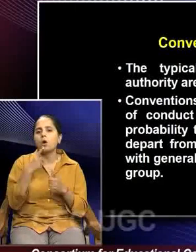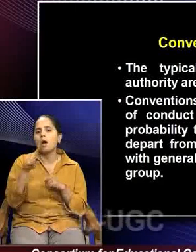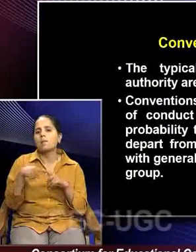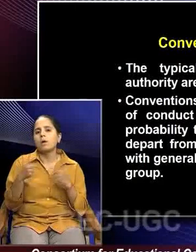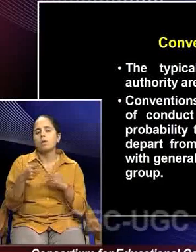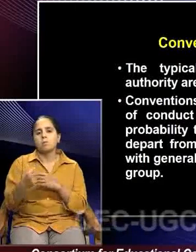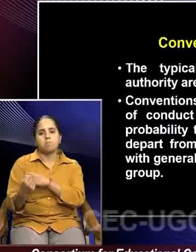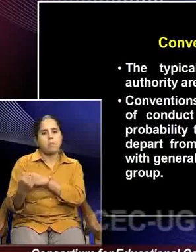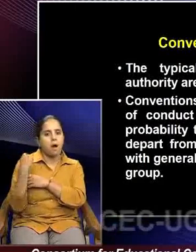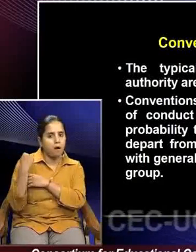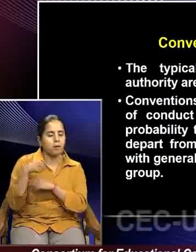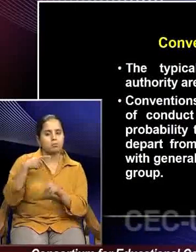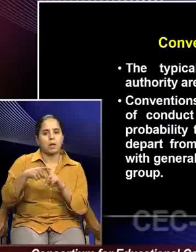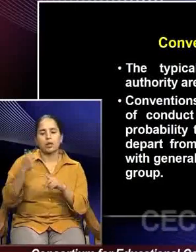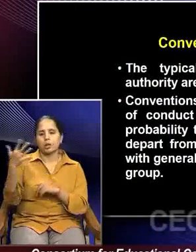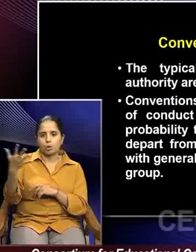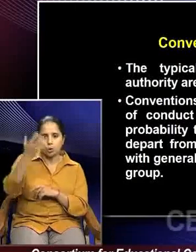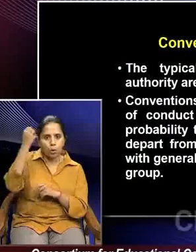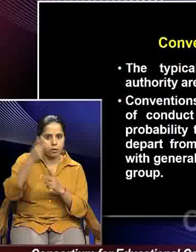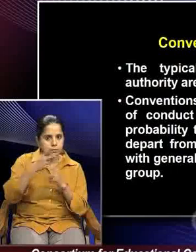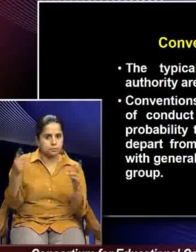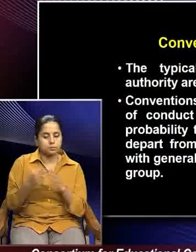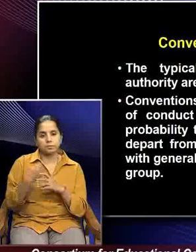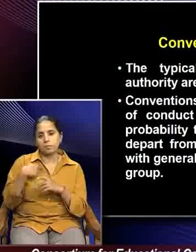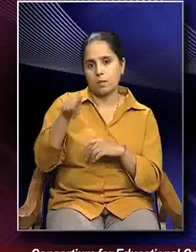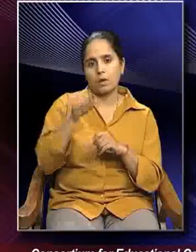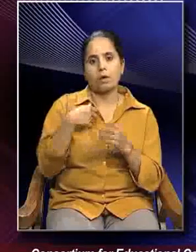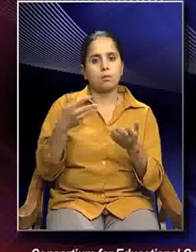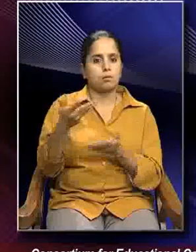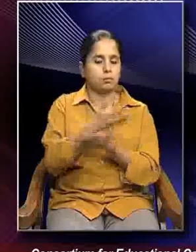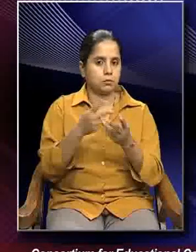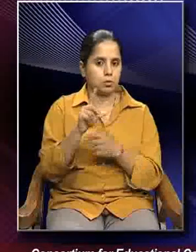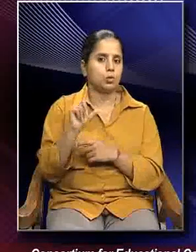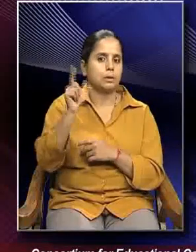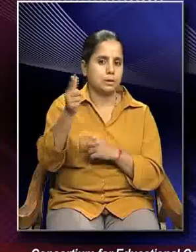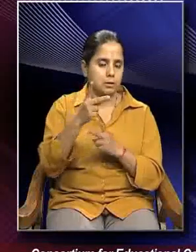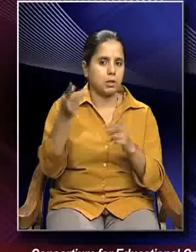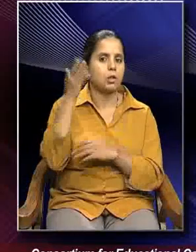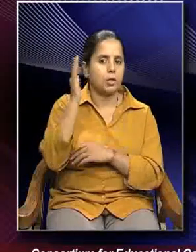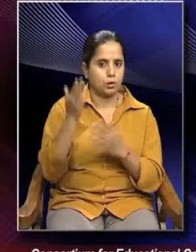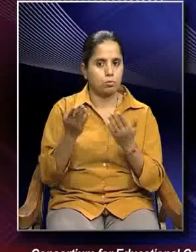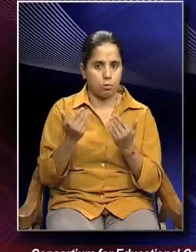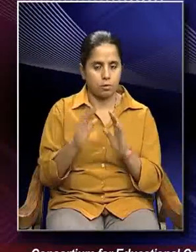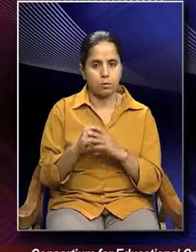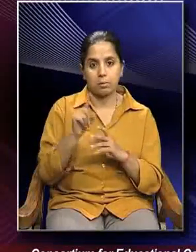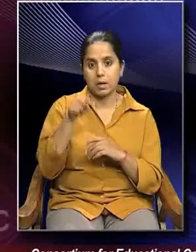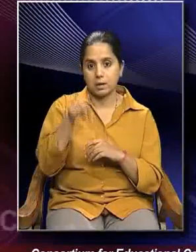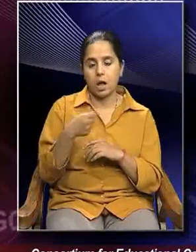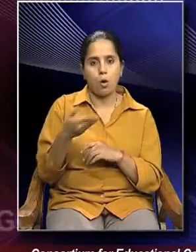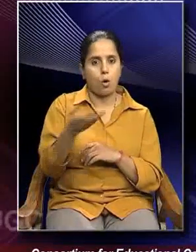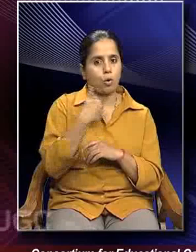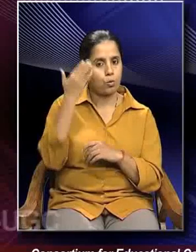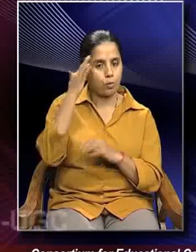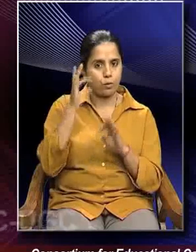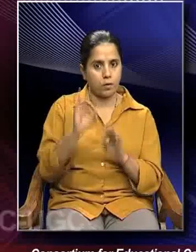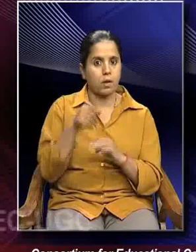about power and authority, which we can discuss in later lectures. But here we know that